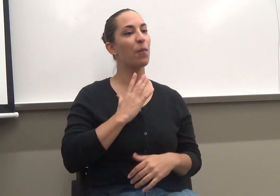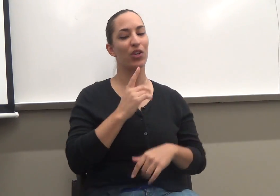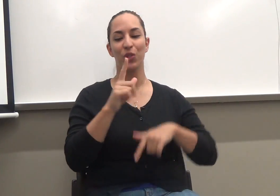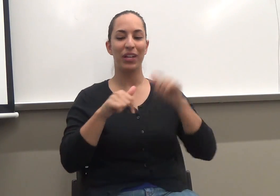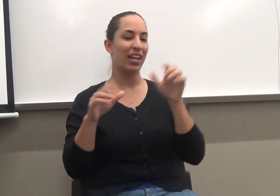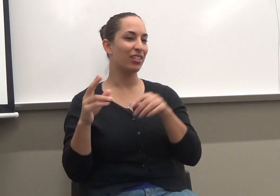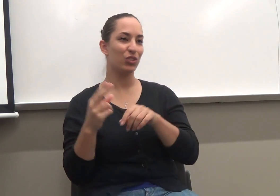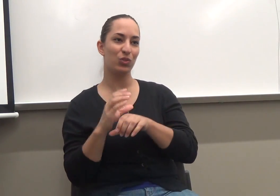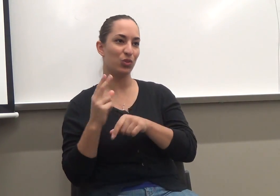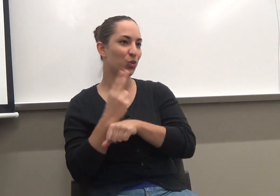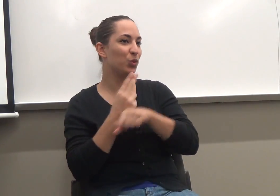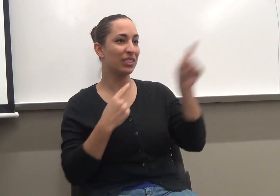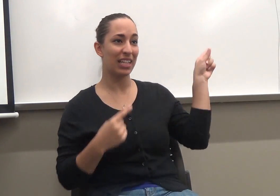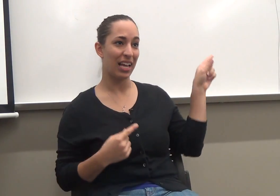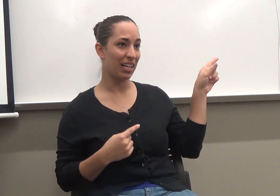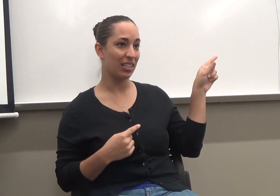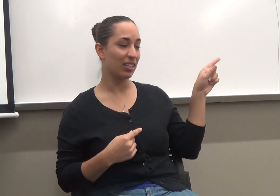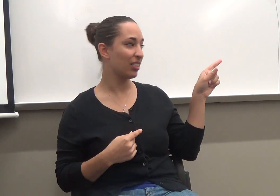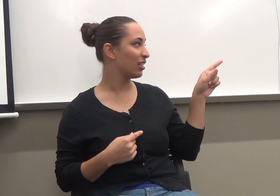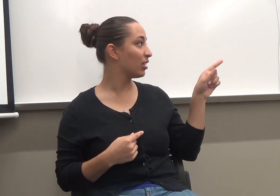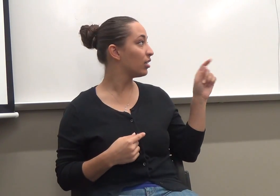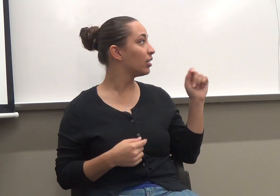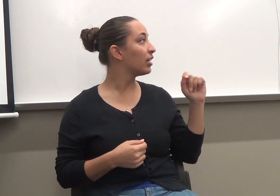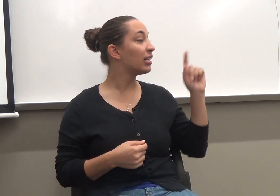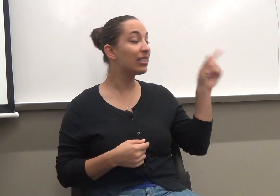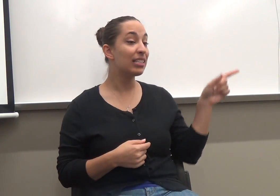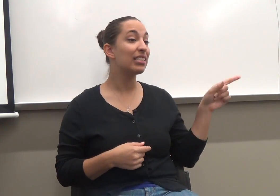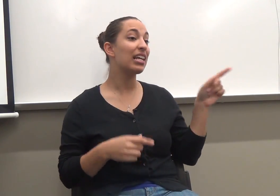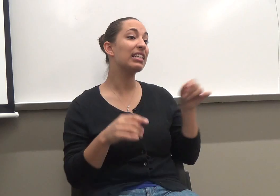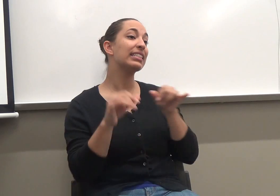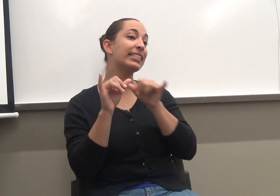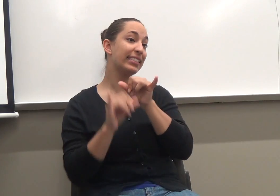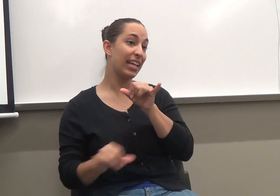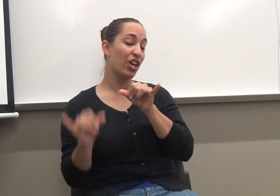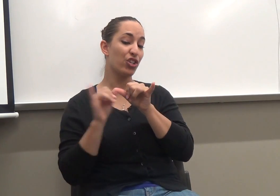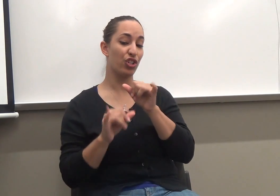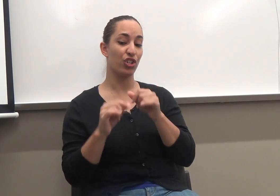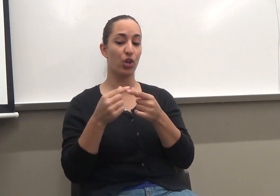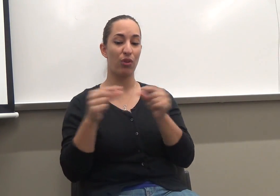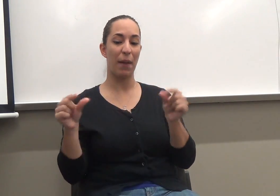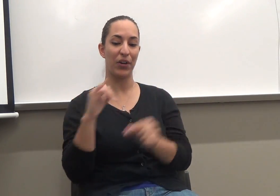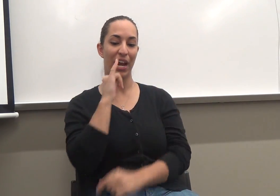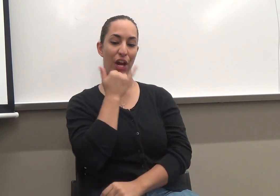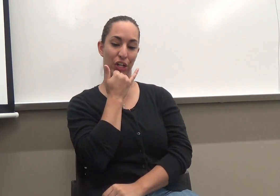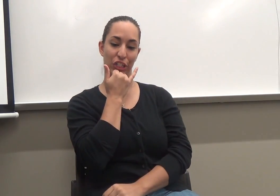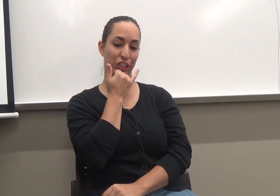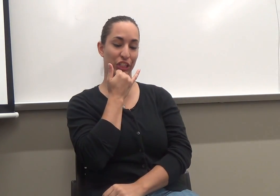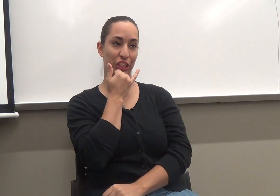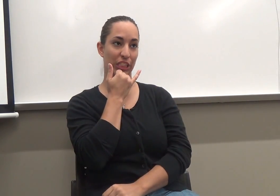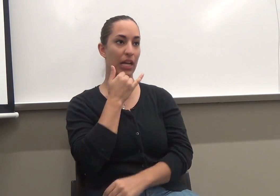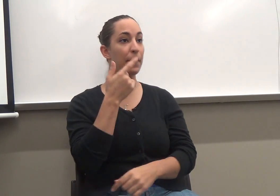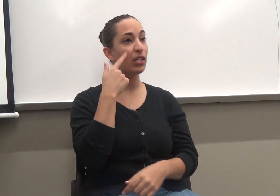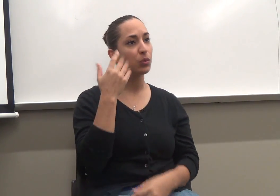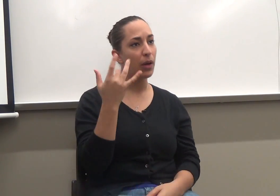a standard grammar error. That is basically a subject-verb disagreement,